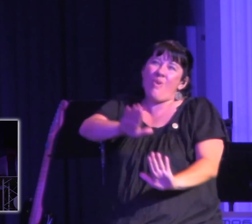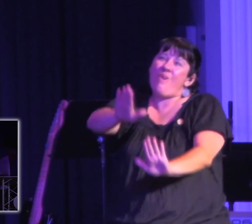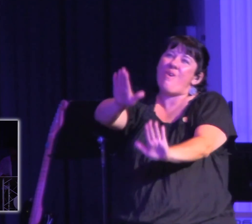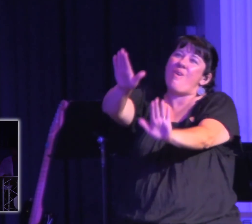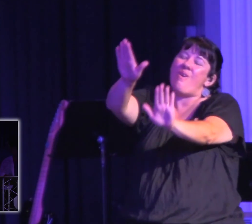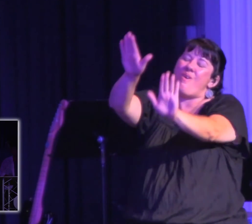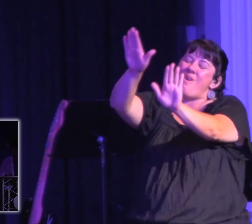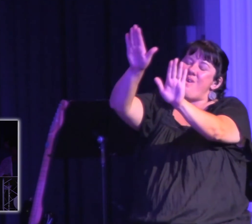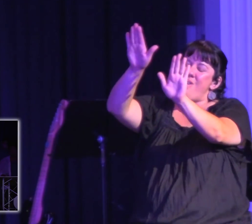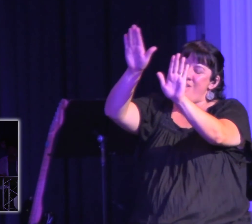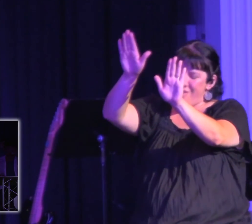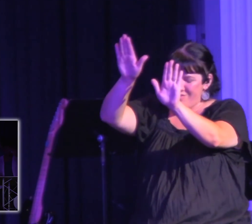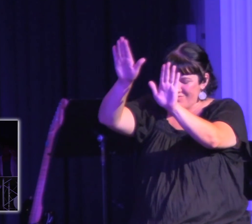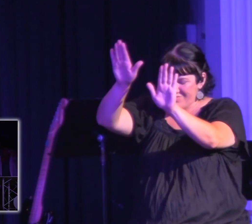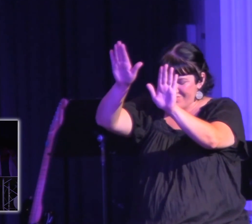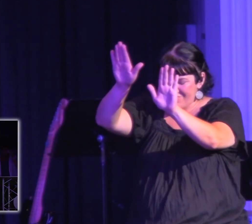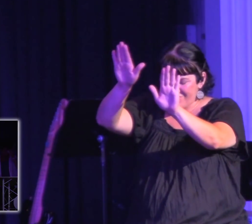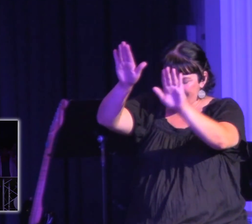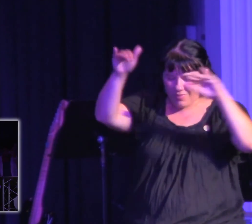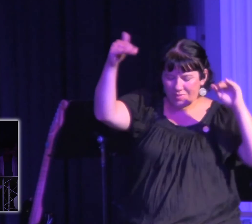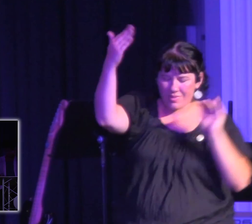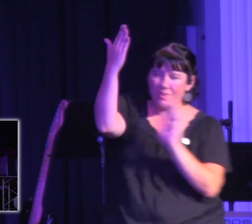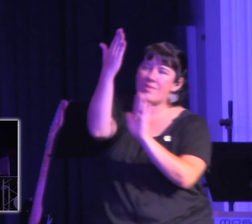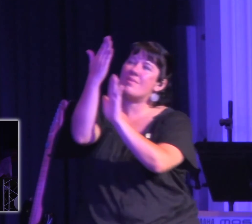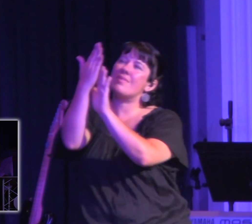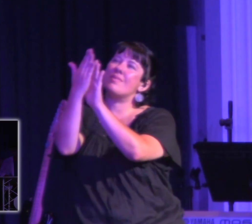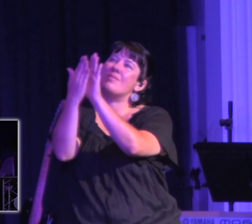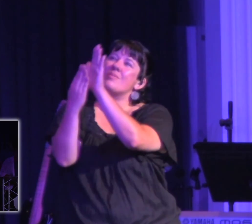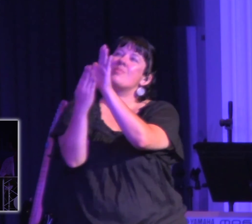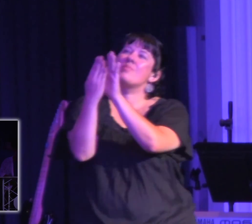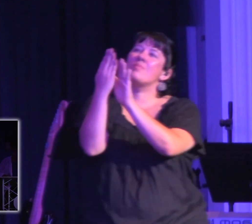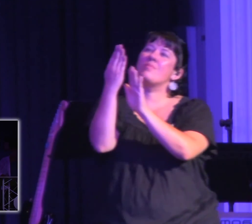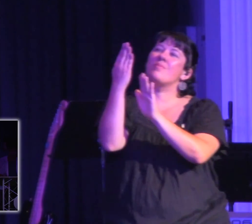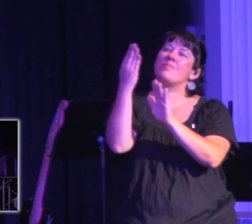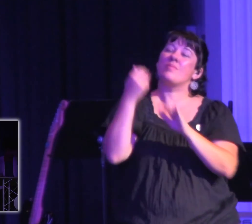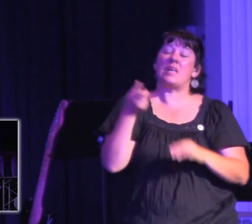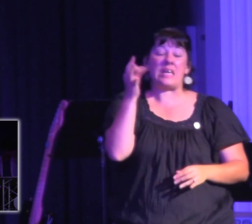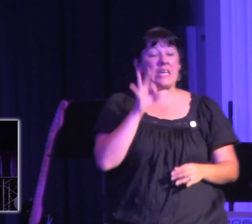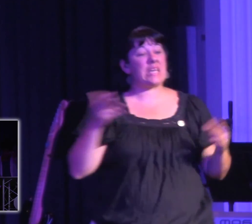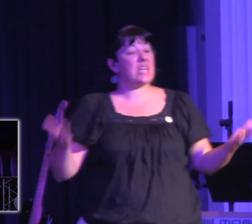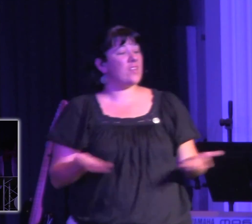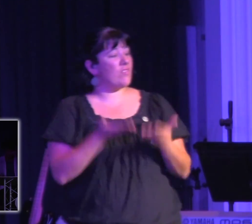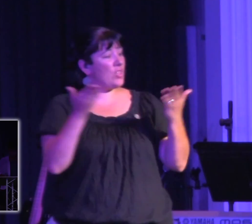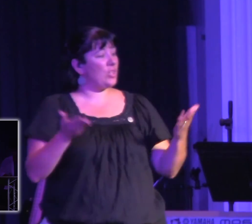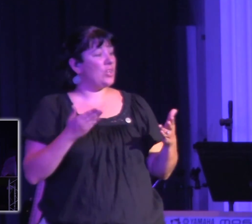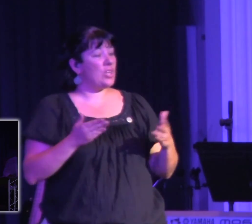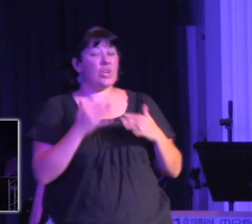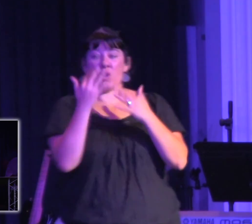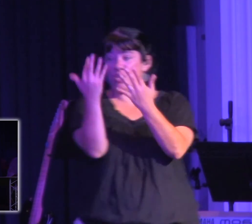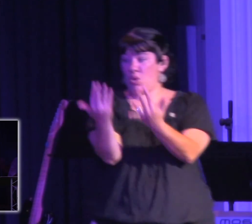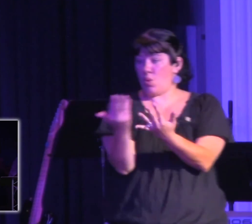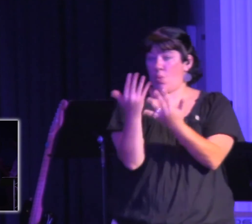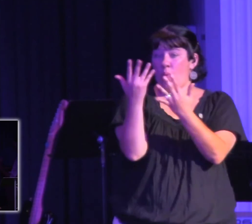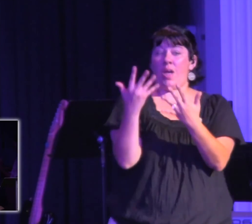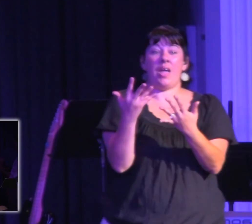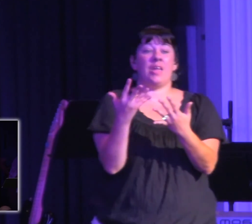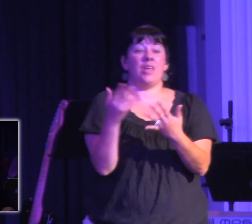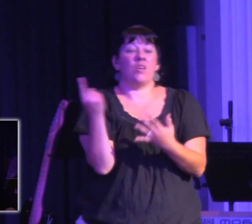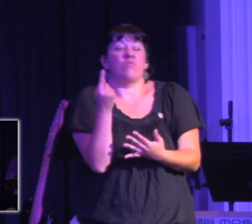Lord Jesus. For those of you that are up here that are ready or waiting to be prayed for, do me a favor and just open your hands like